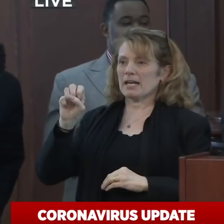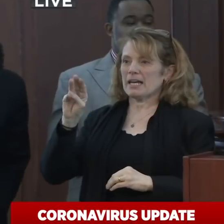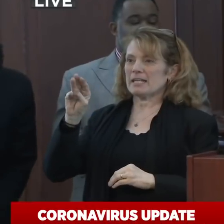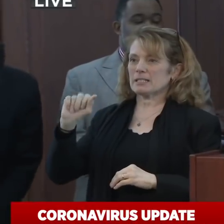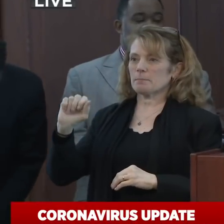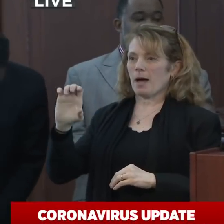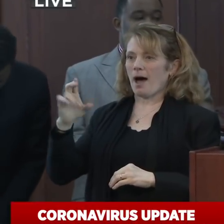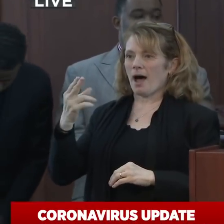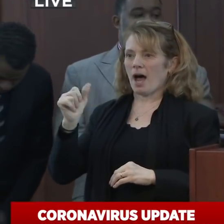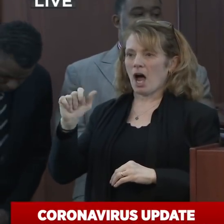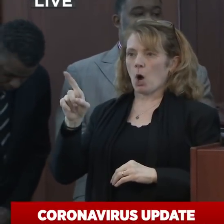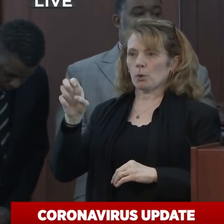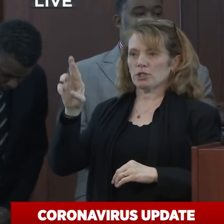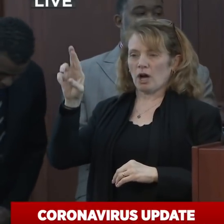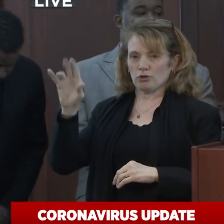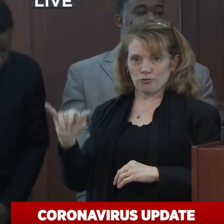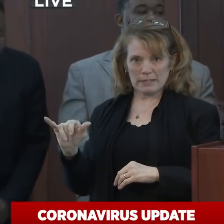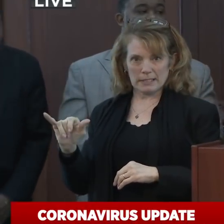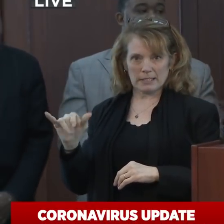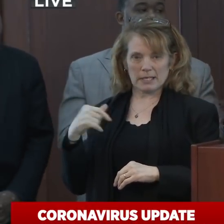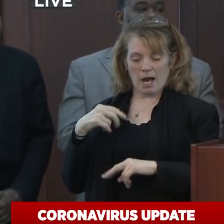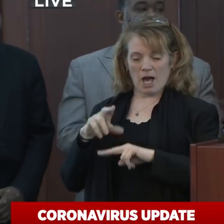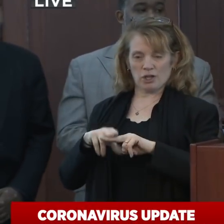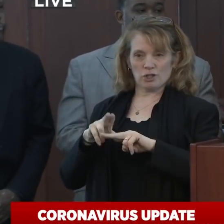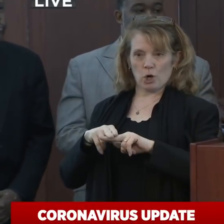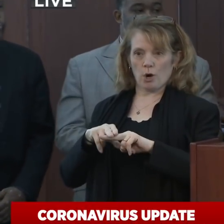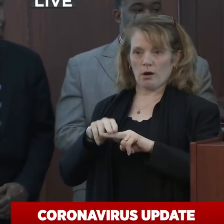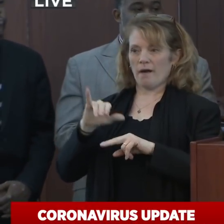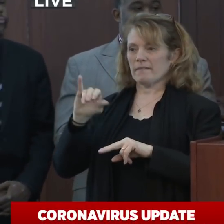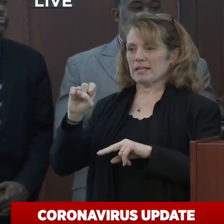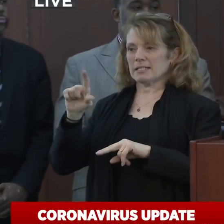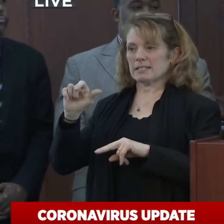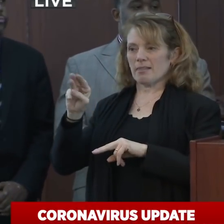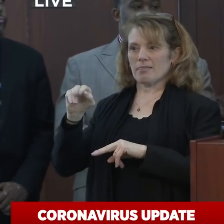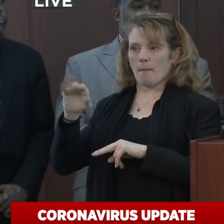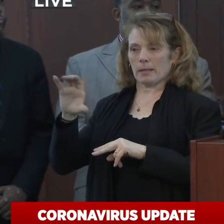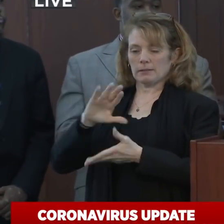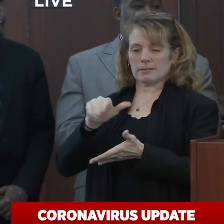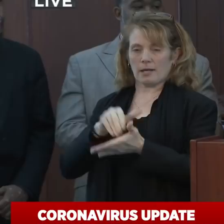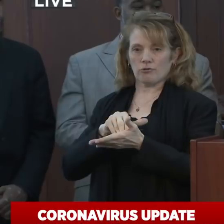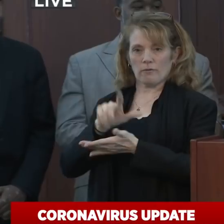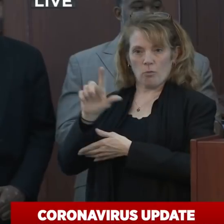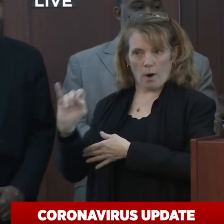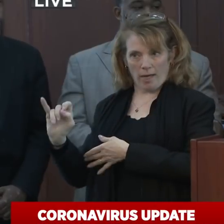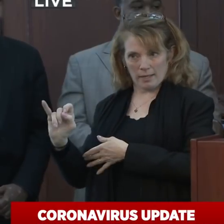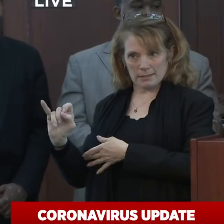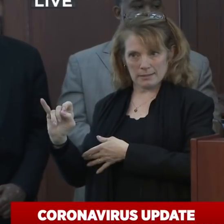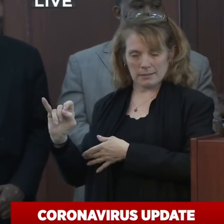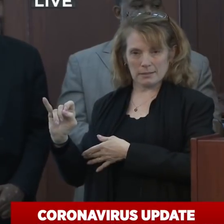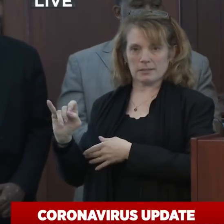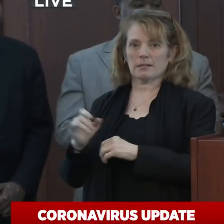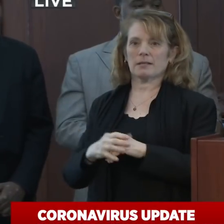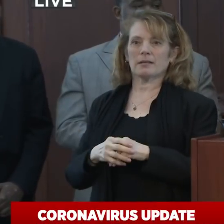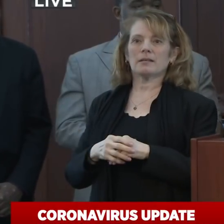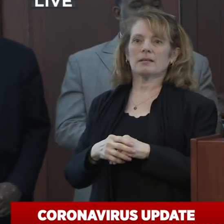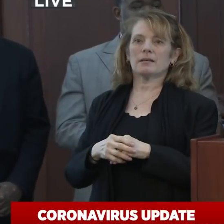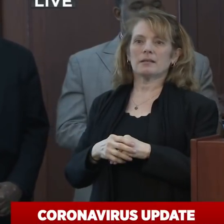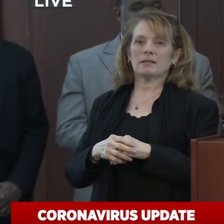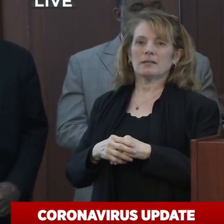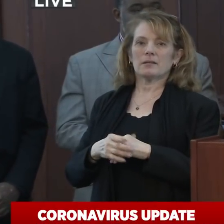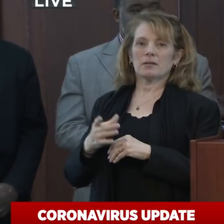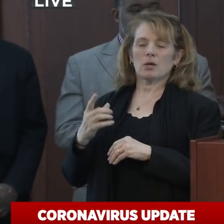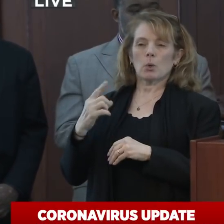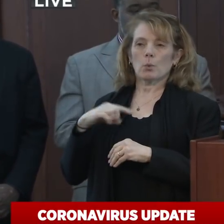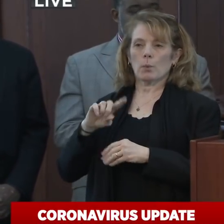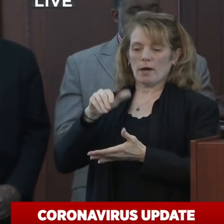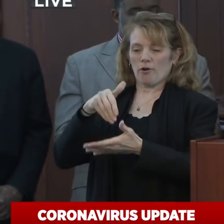Good morning. I'm Isma Chaudhry. I'm the chair of Islamic Center of Long Island. With me from LIMS, which is an Islamic